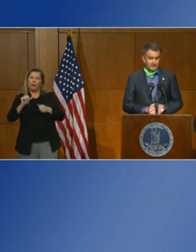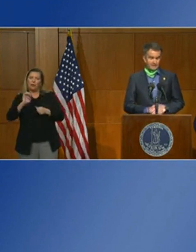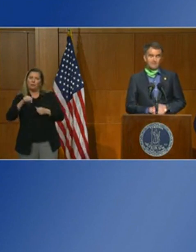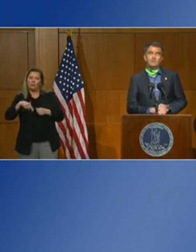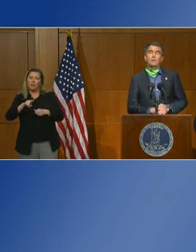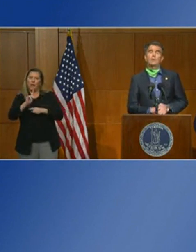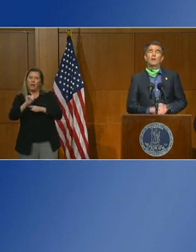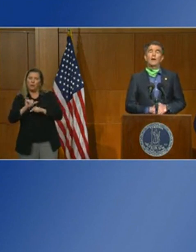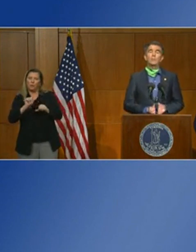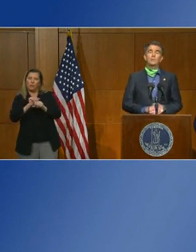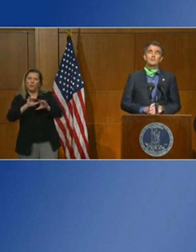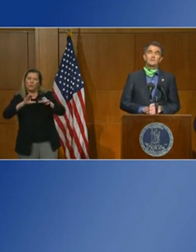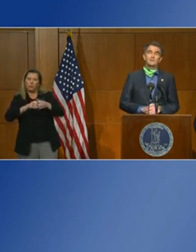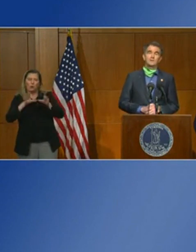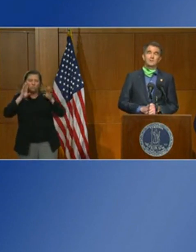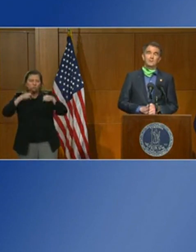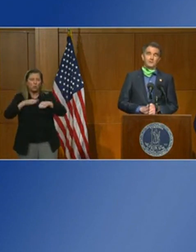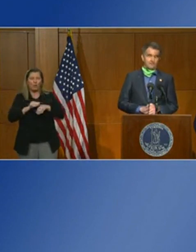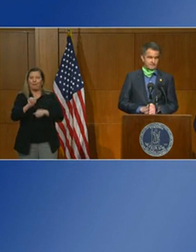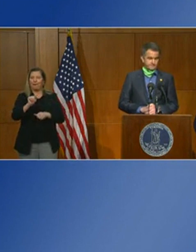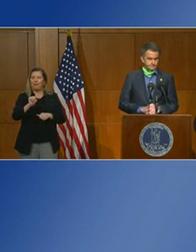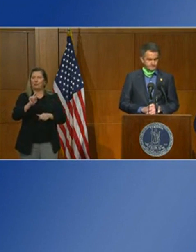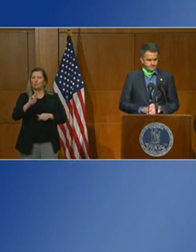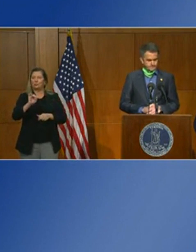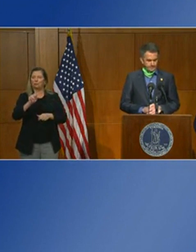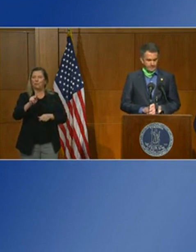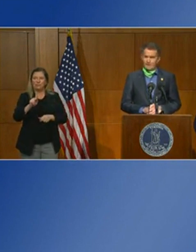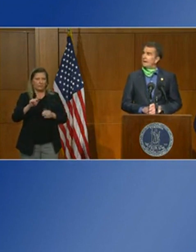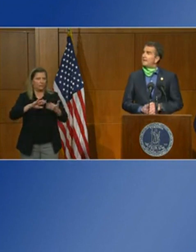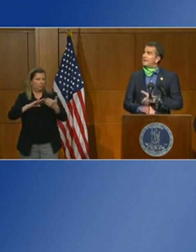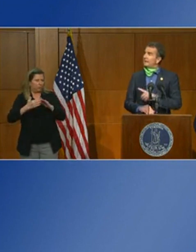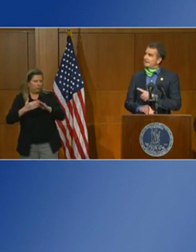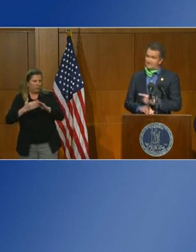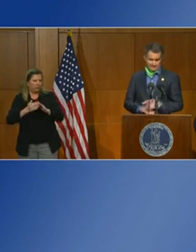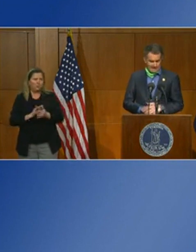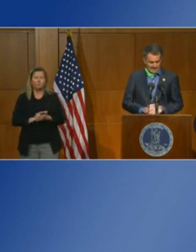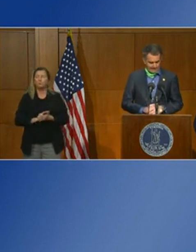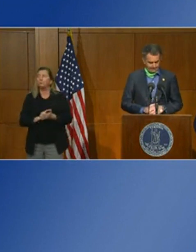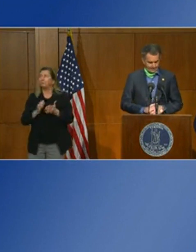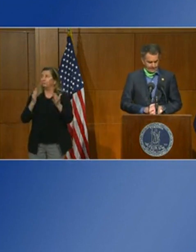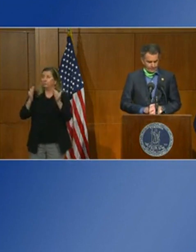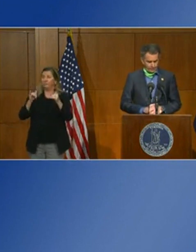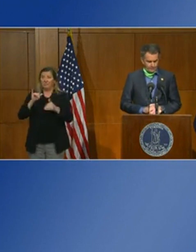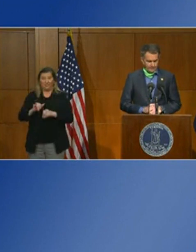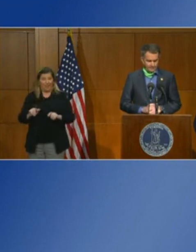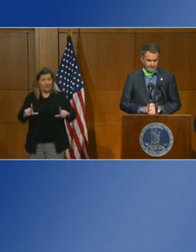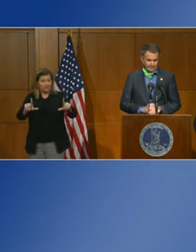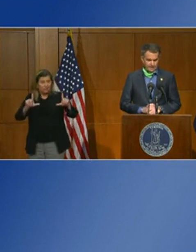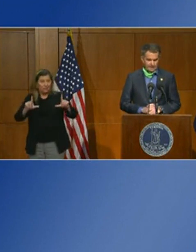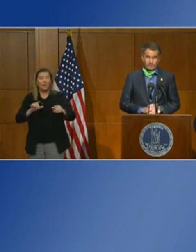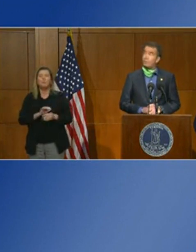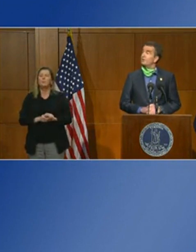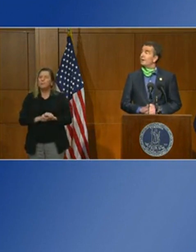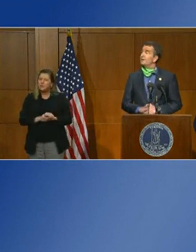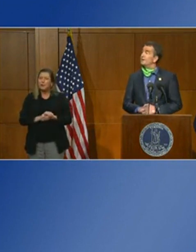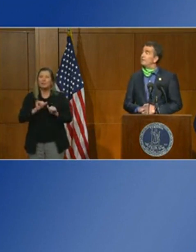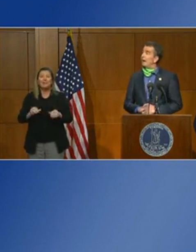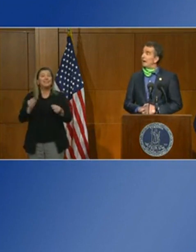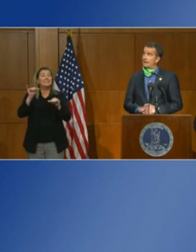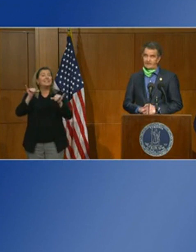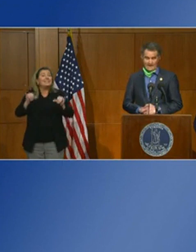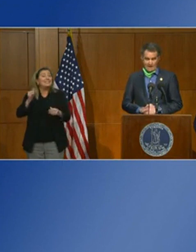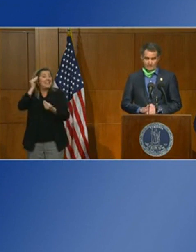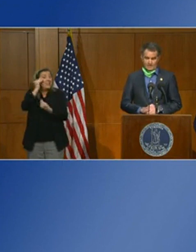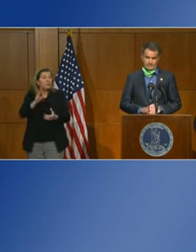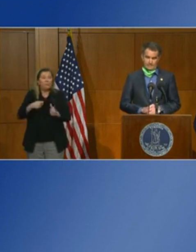focuses testing on at-risk communities. In this slide, you see the same data presented